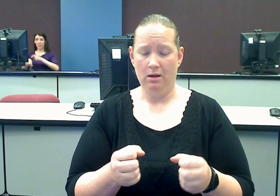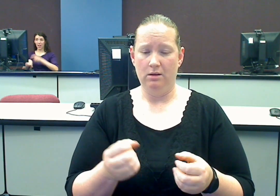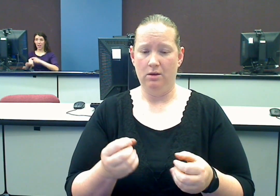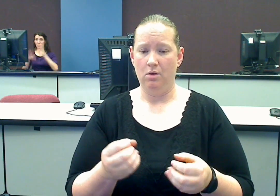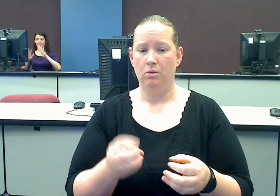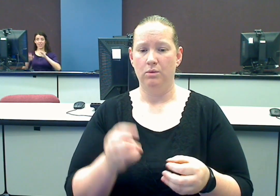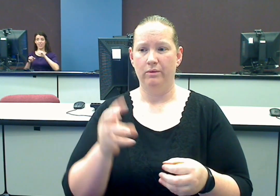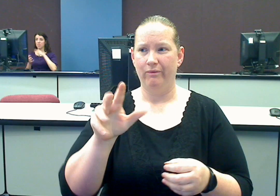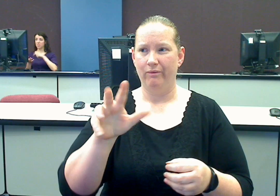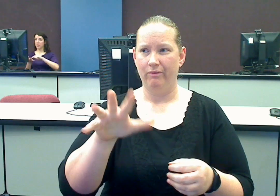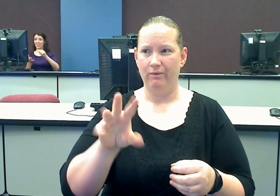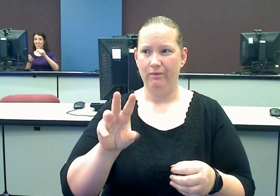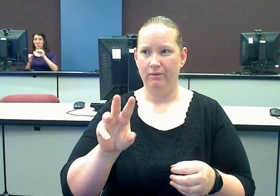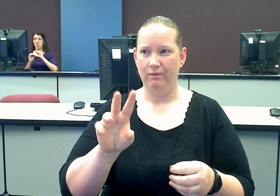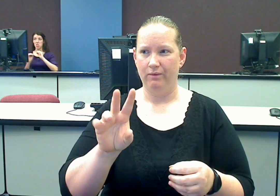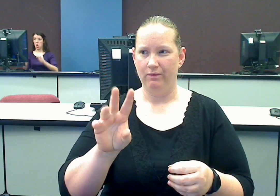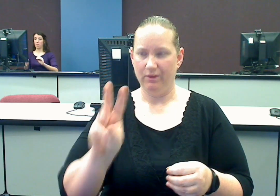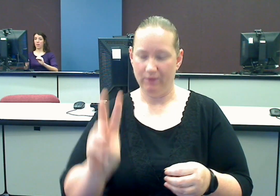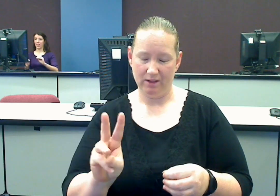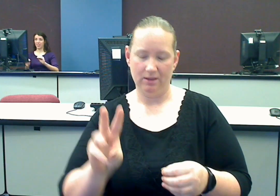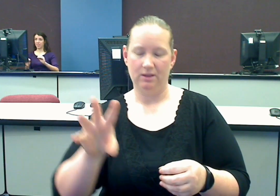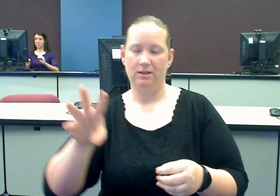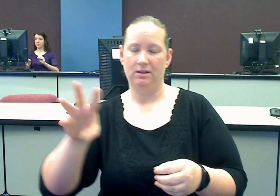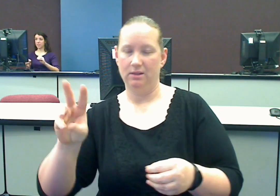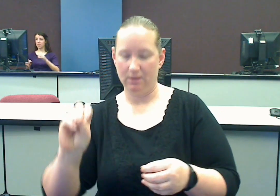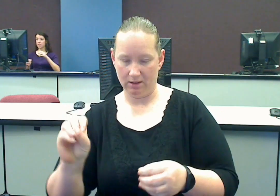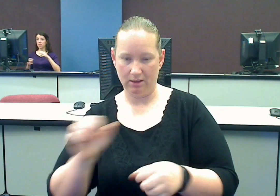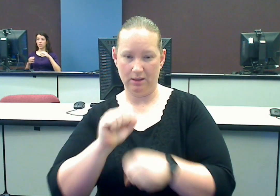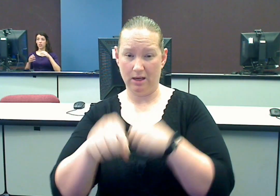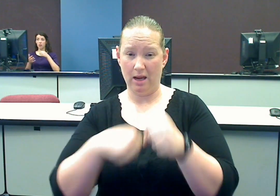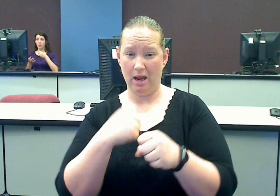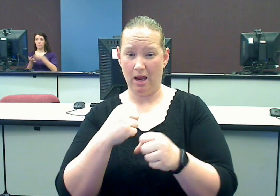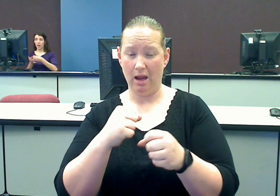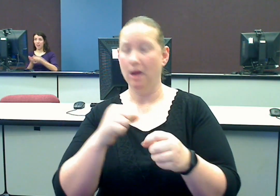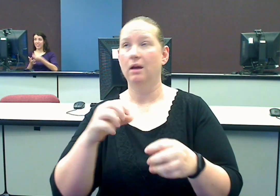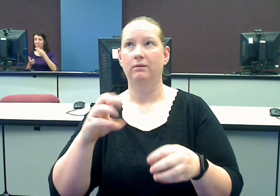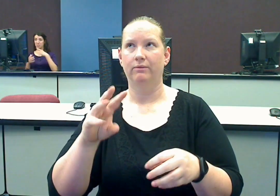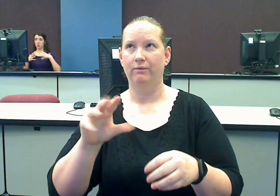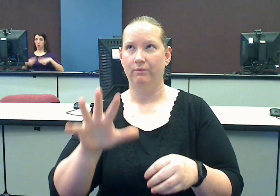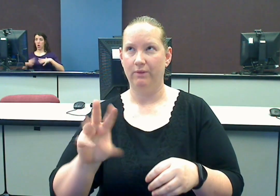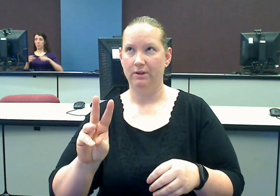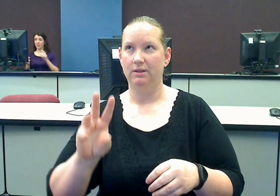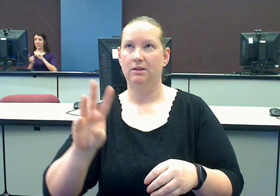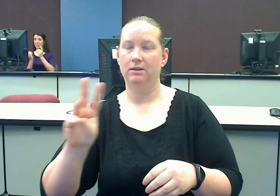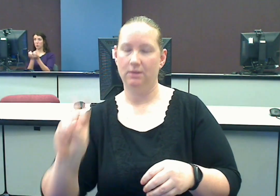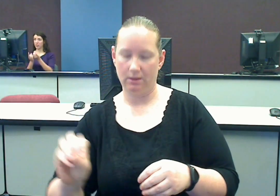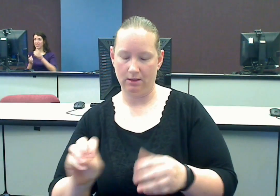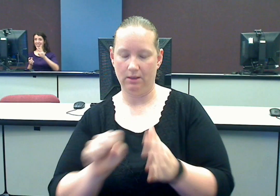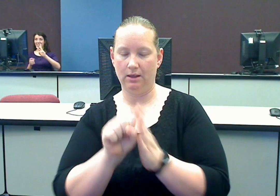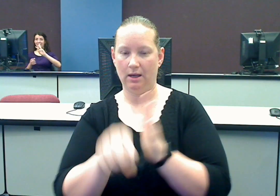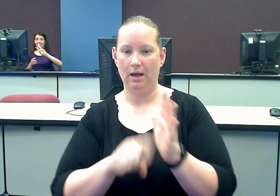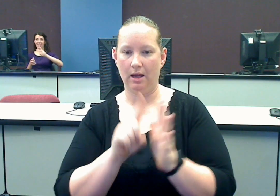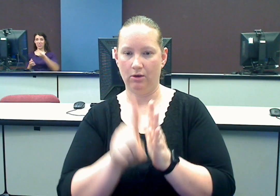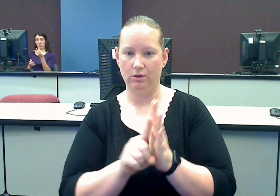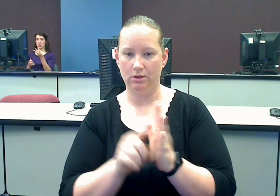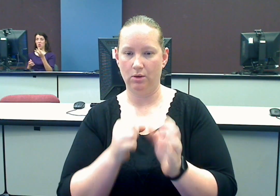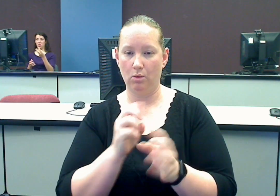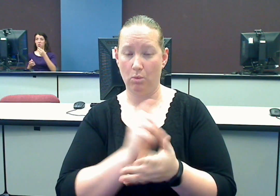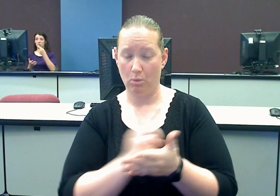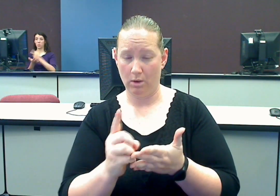Wages in the garment district were as low as $6 a week. Employers were so cruel at times, not all